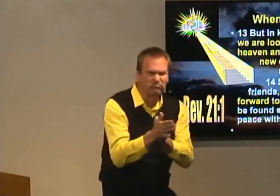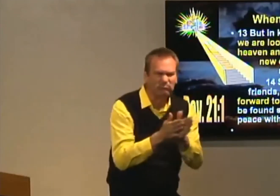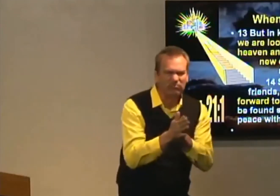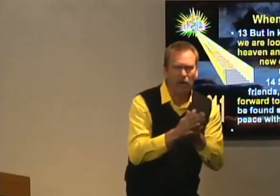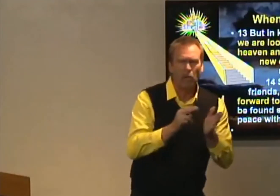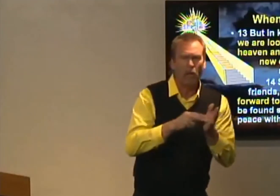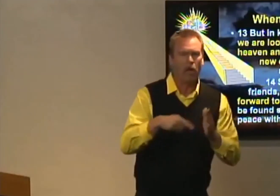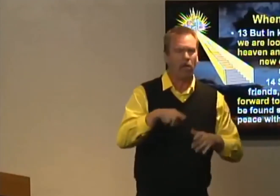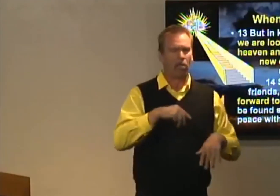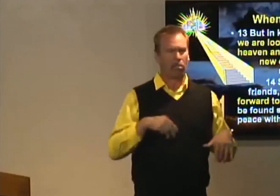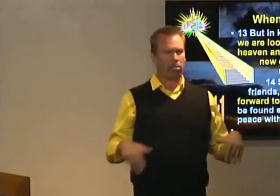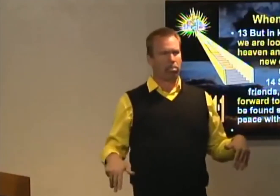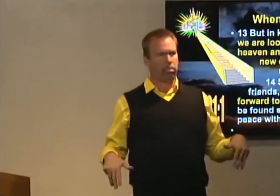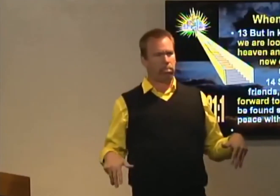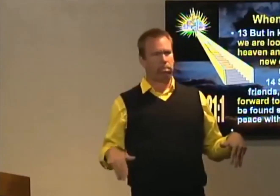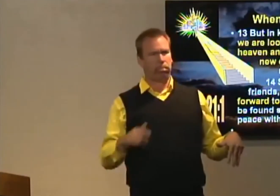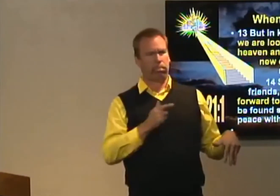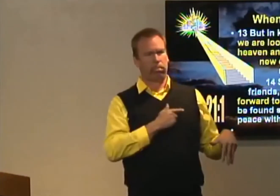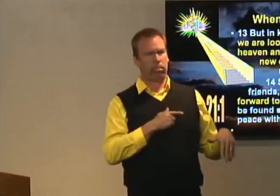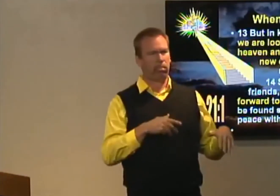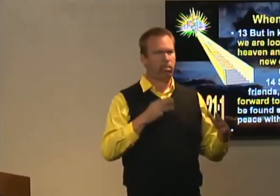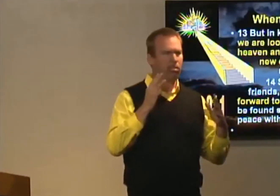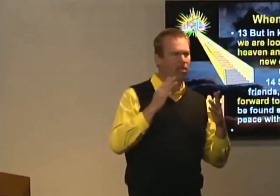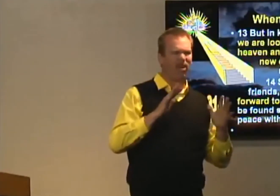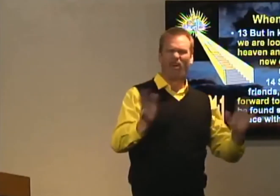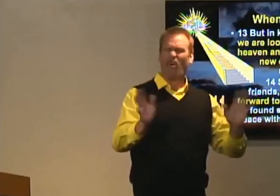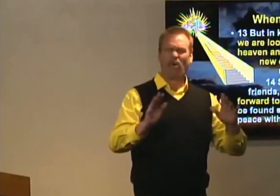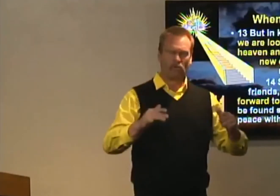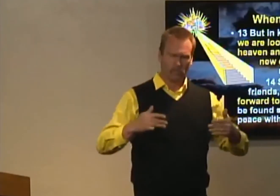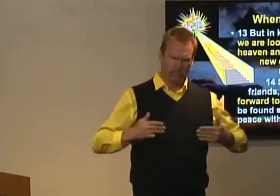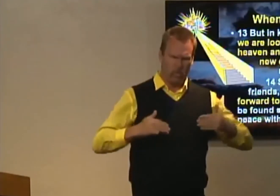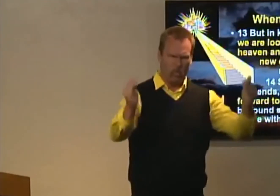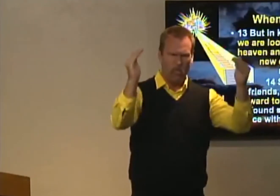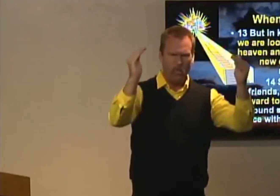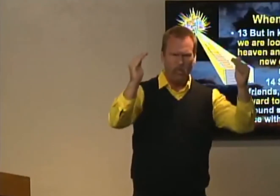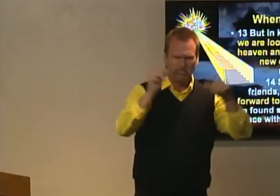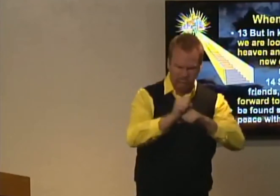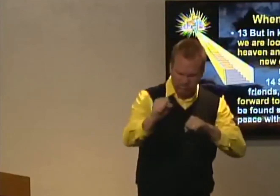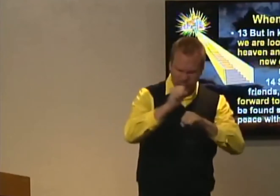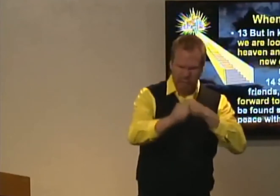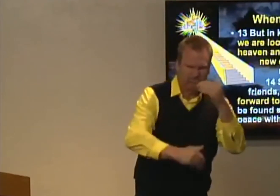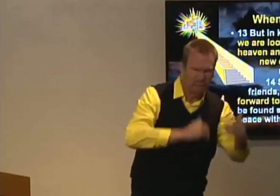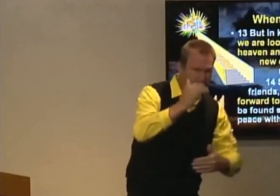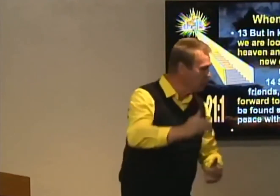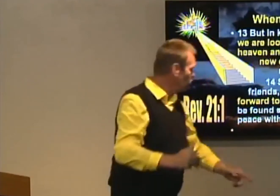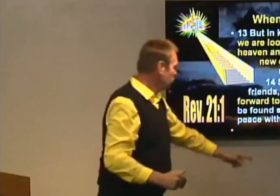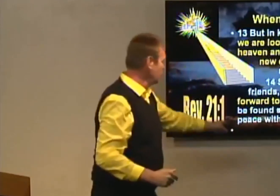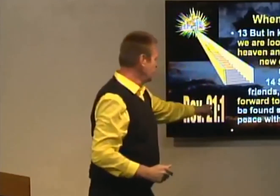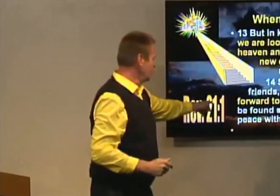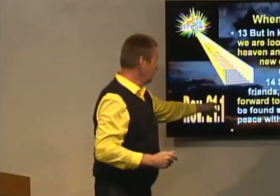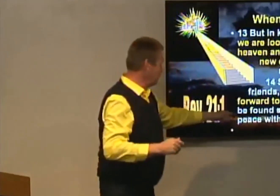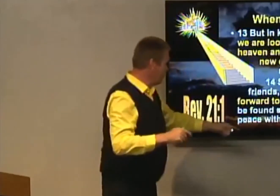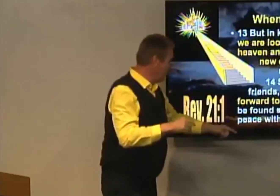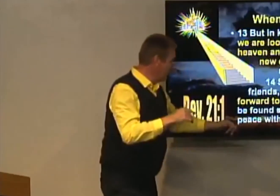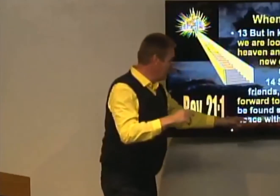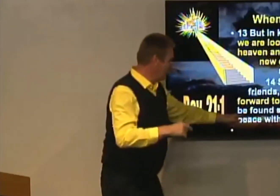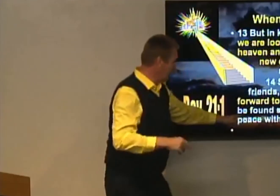found spotless. Don't be apathetic. Don't sit there. Don't think that time, you've got the time. It says, make